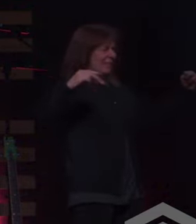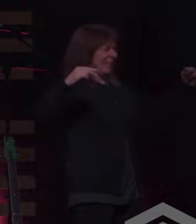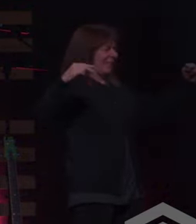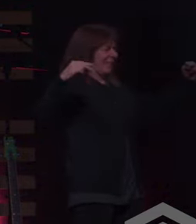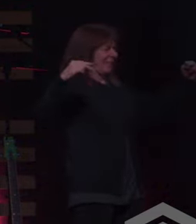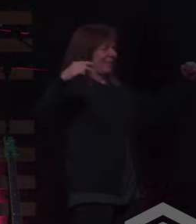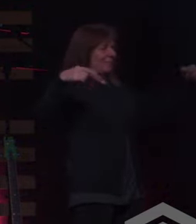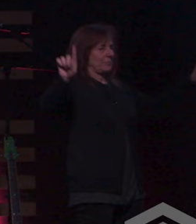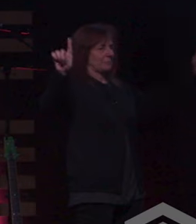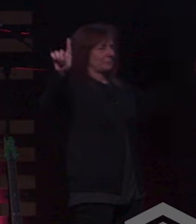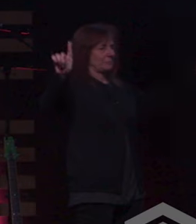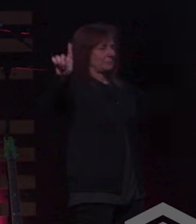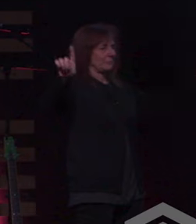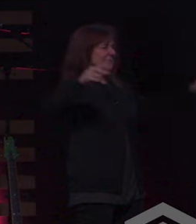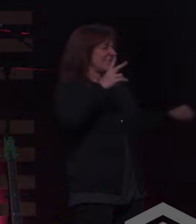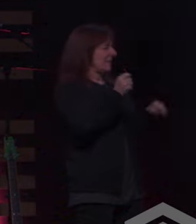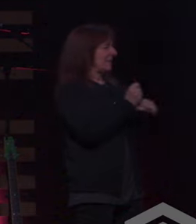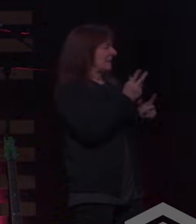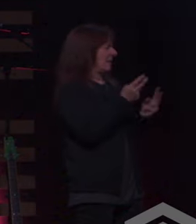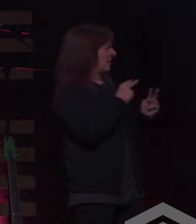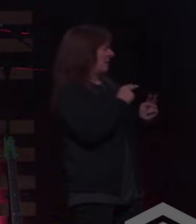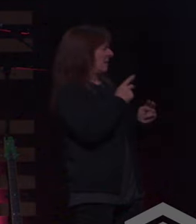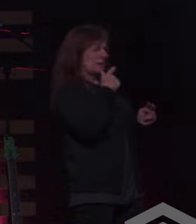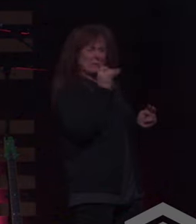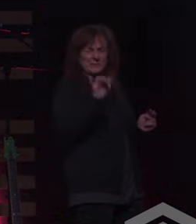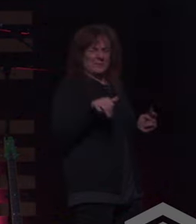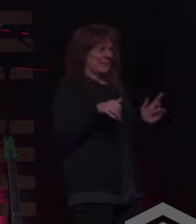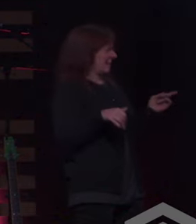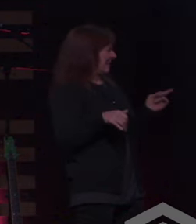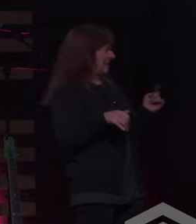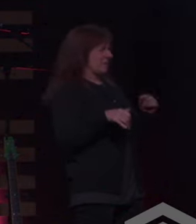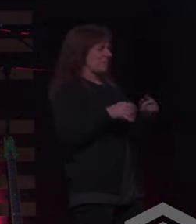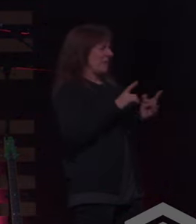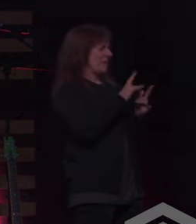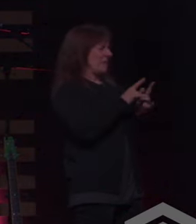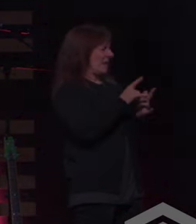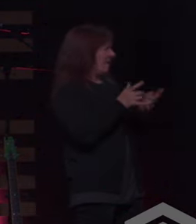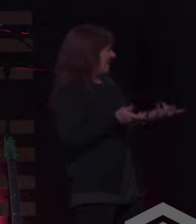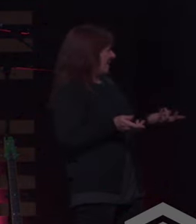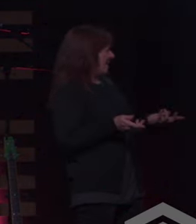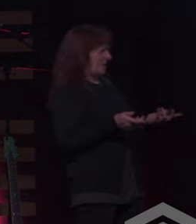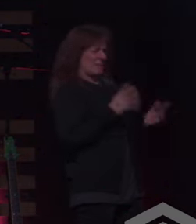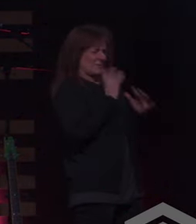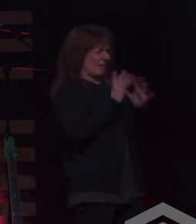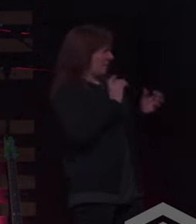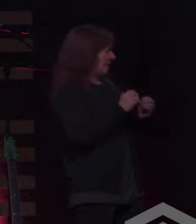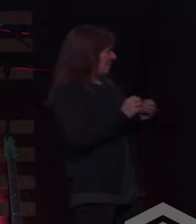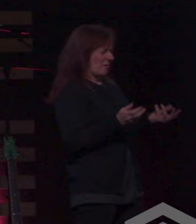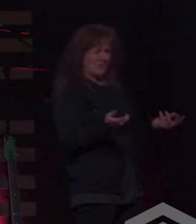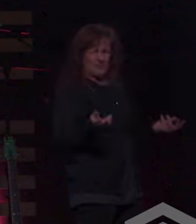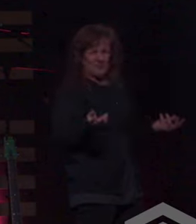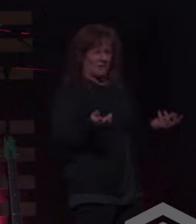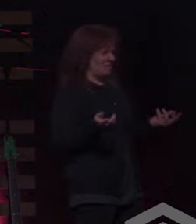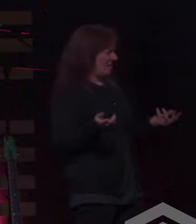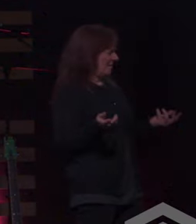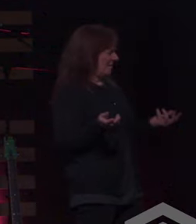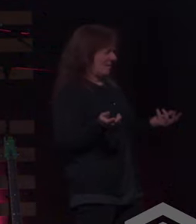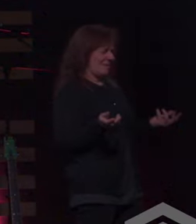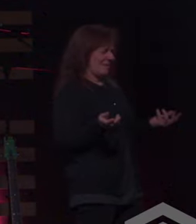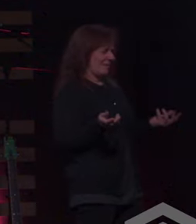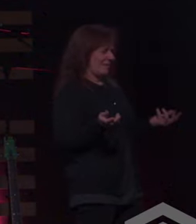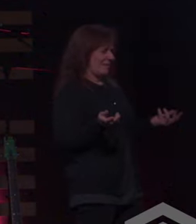for 6-7 years, you wake up and you're like, oh my gosh, we haven't been intimate. We don't really ever talk anymore. And